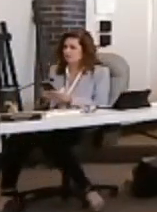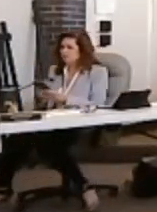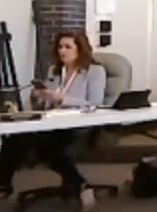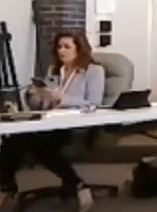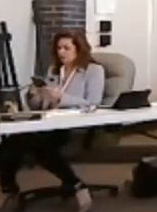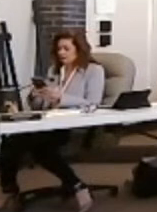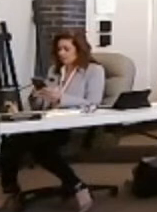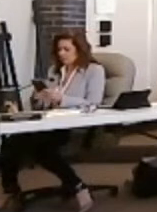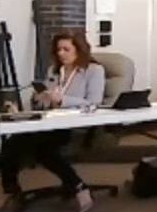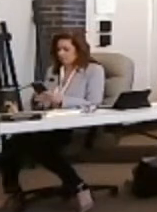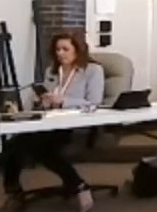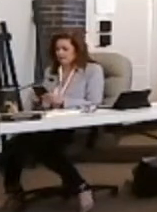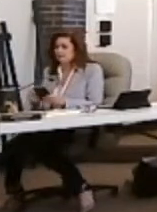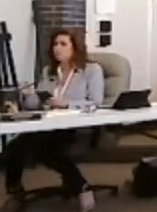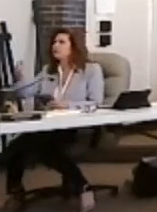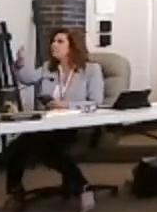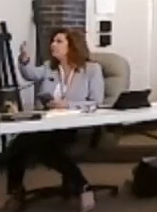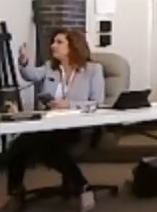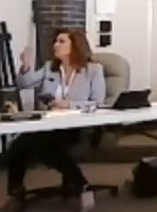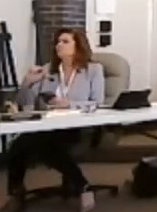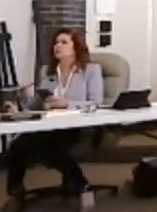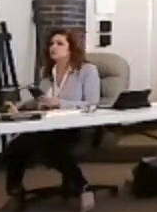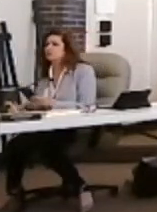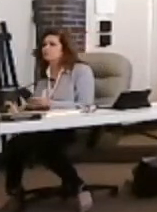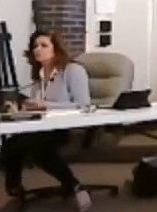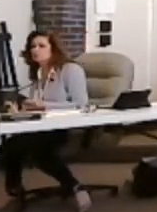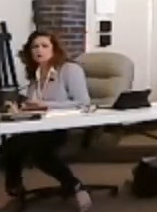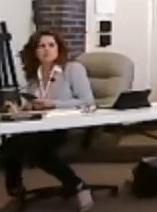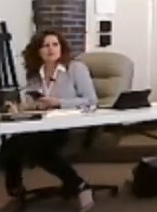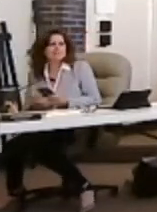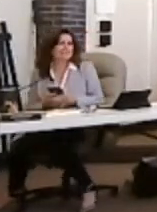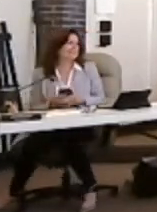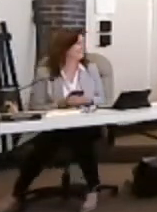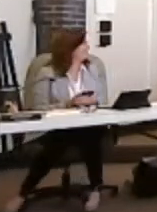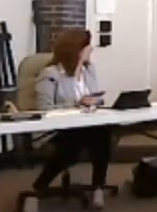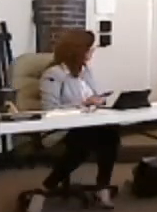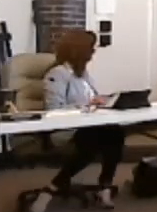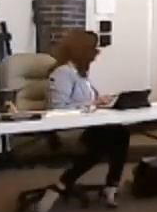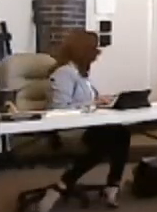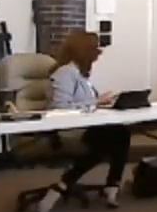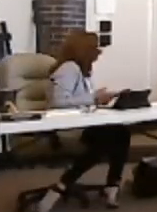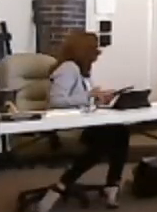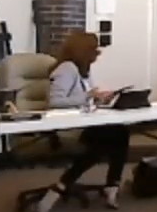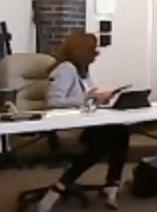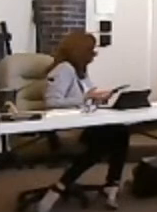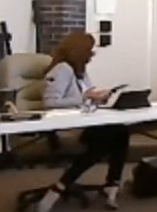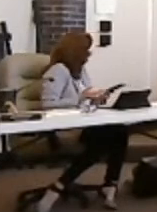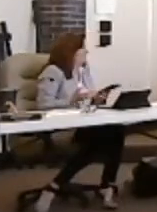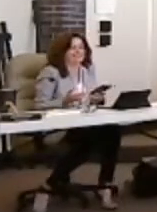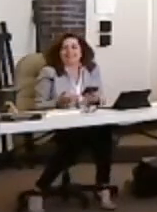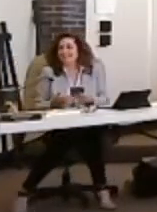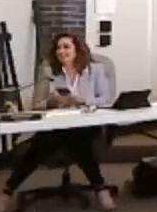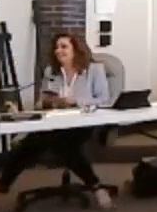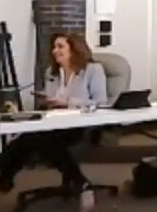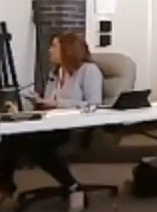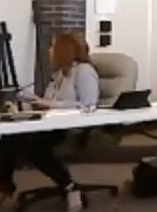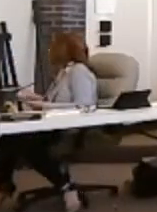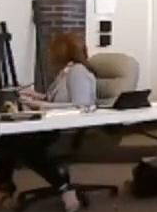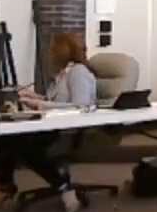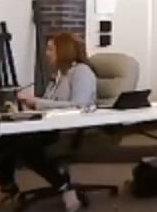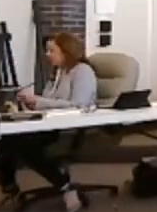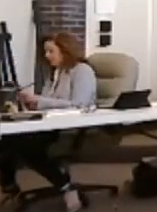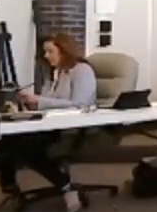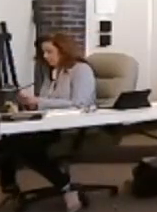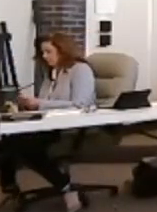And I wanted to, well, yeah, but it's nice with the three of you. I got to stay out, so the three of you. Come